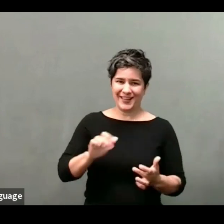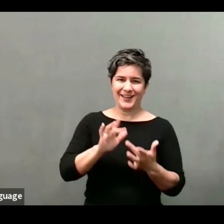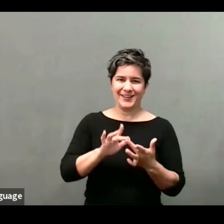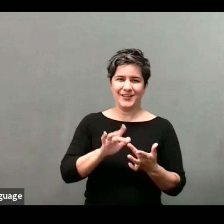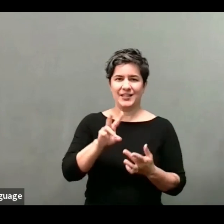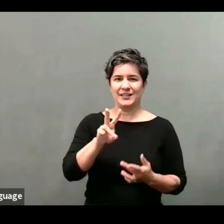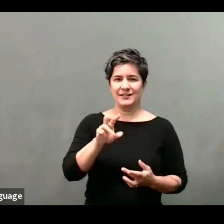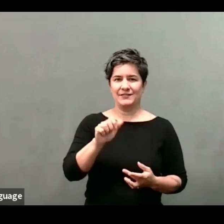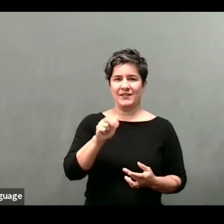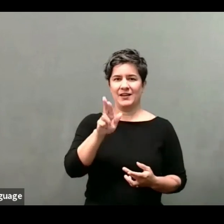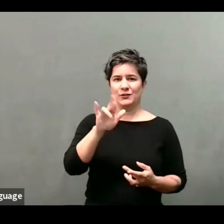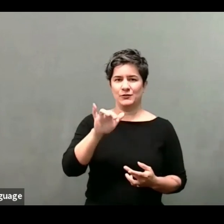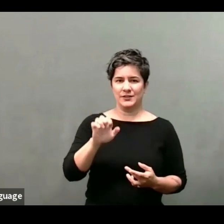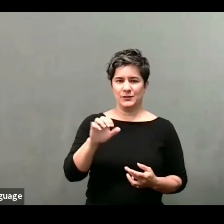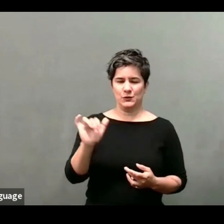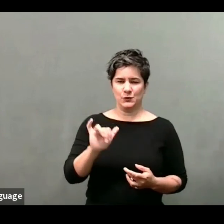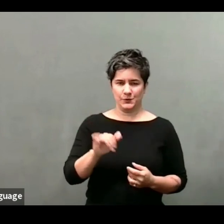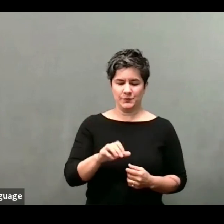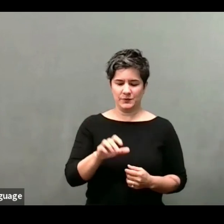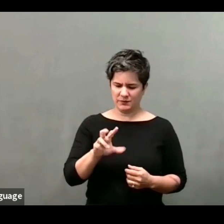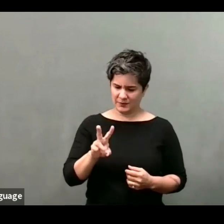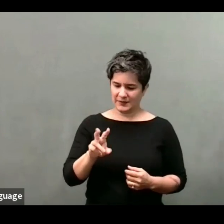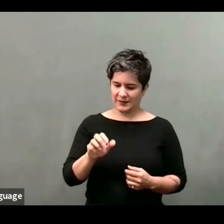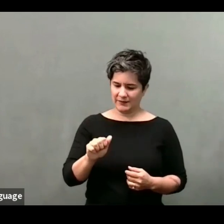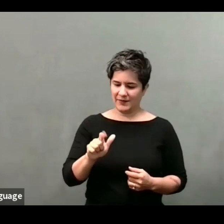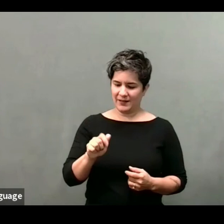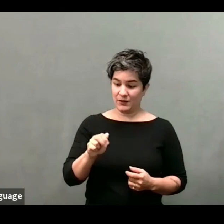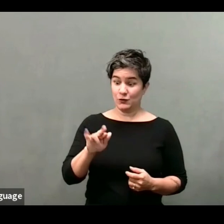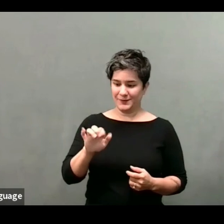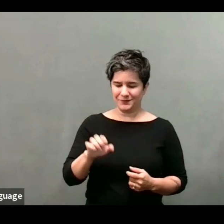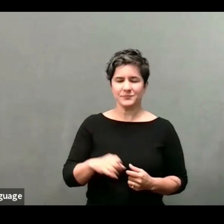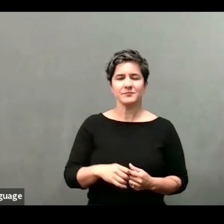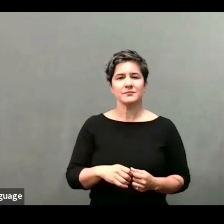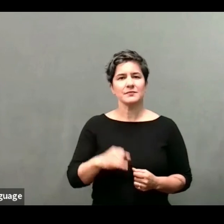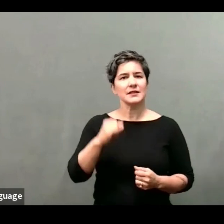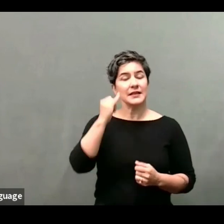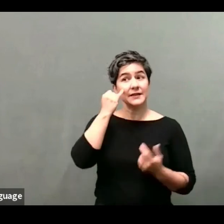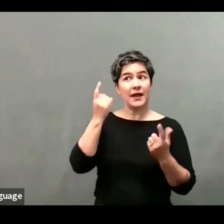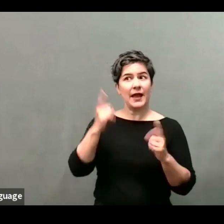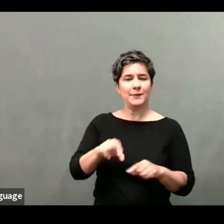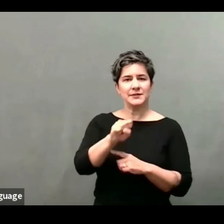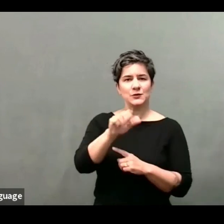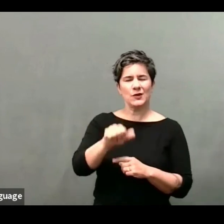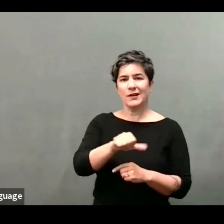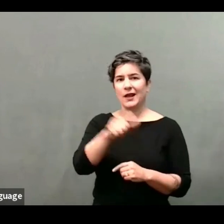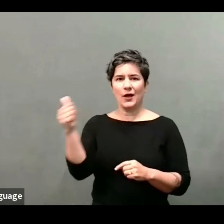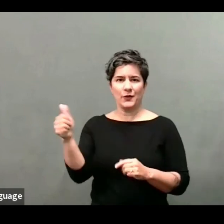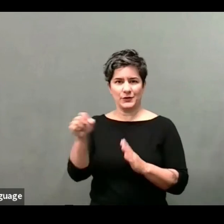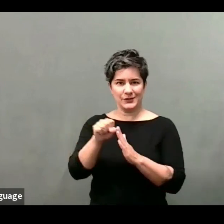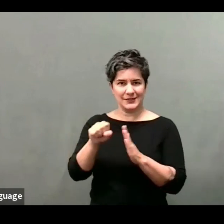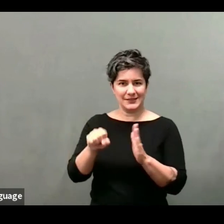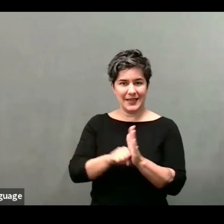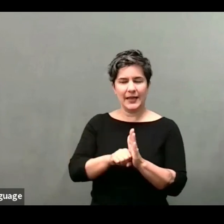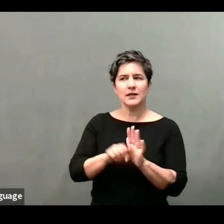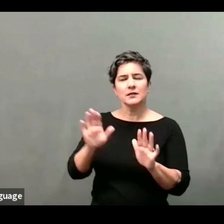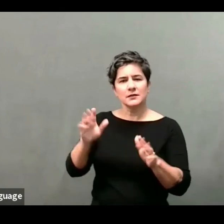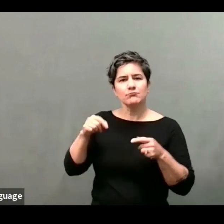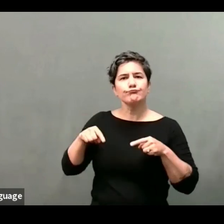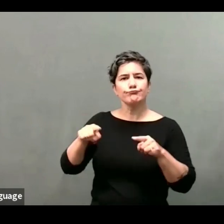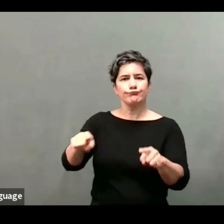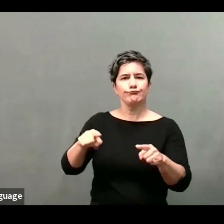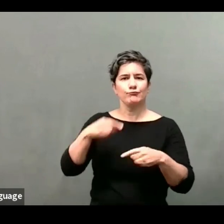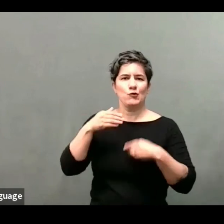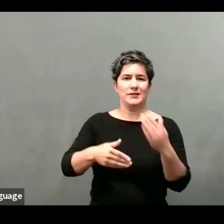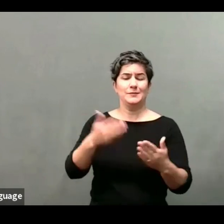her. And just remember, if they were assaulted in a state other than Oregon, there will be a similar parallel process, but it won't be